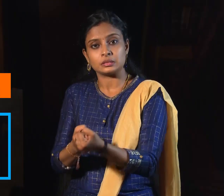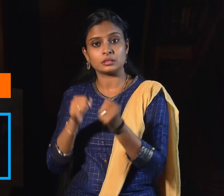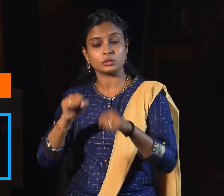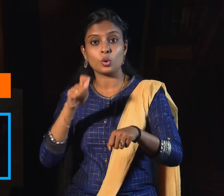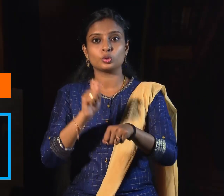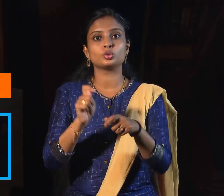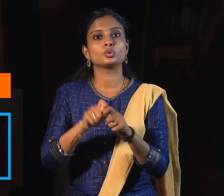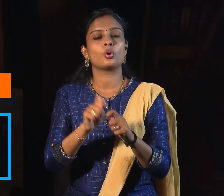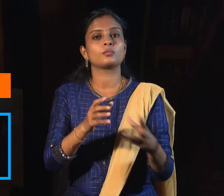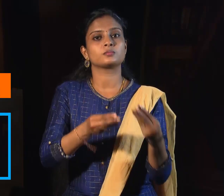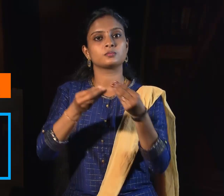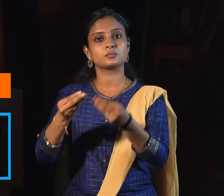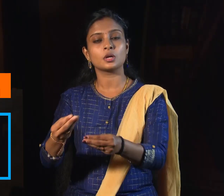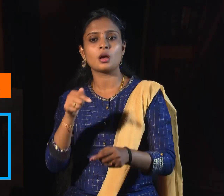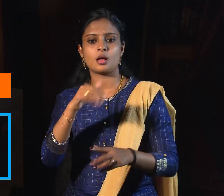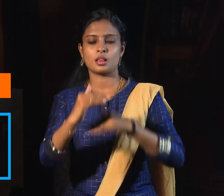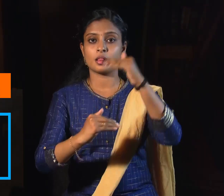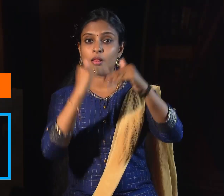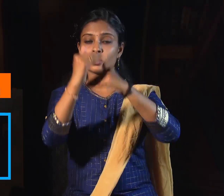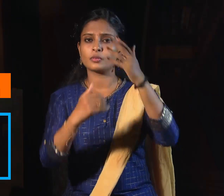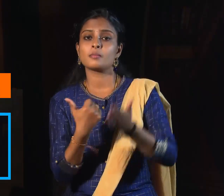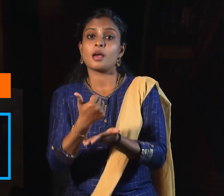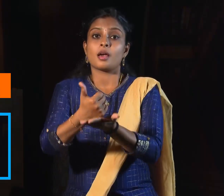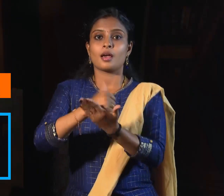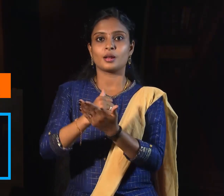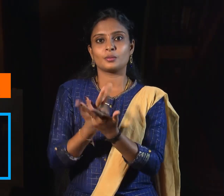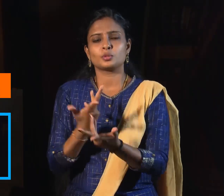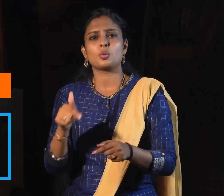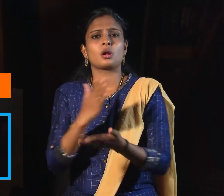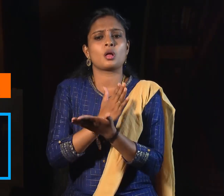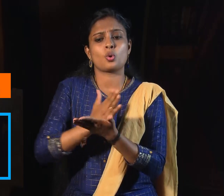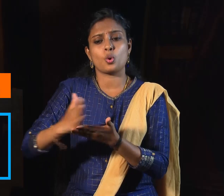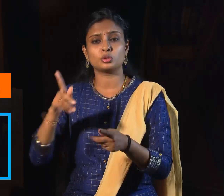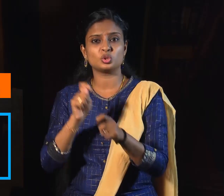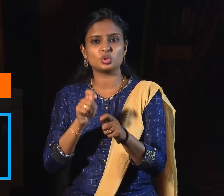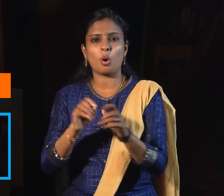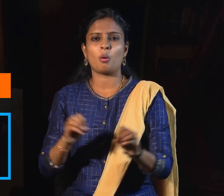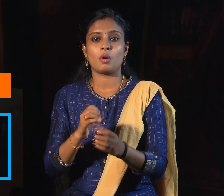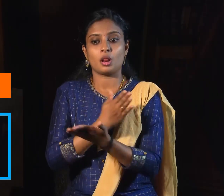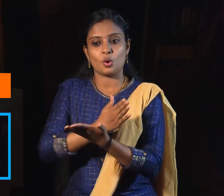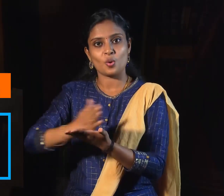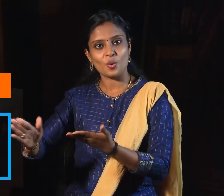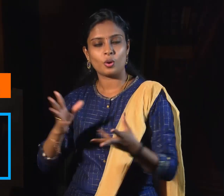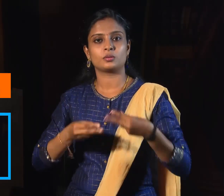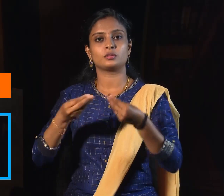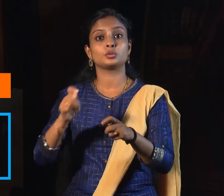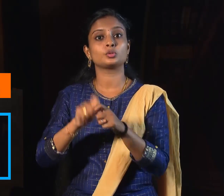jobs. Industrial development helps in the eradication of unemployment and poverty.